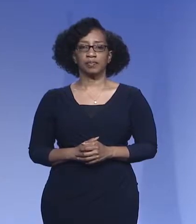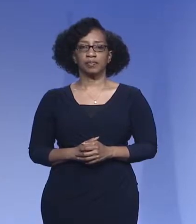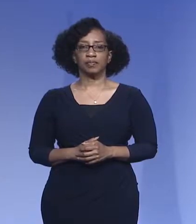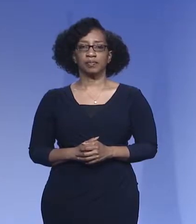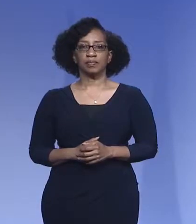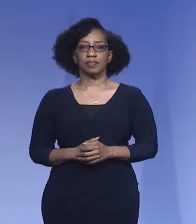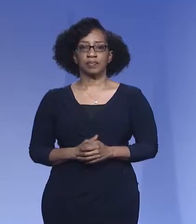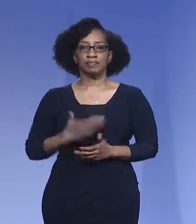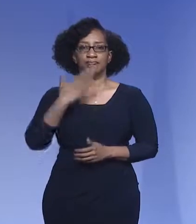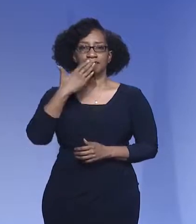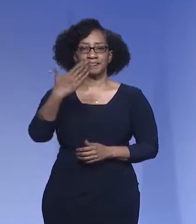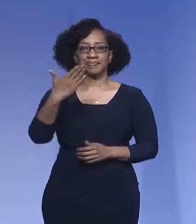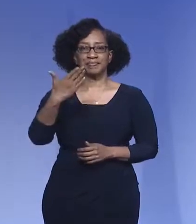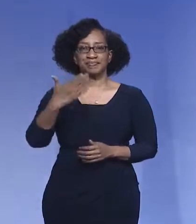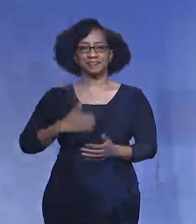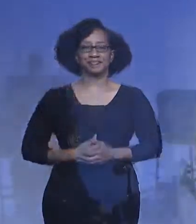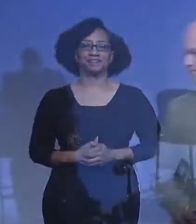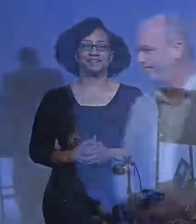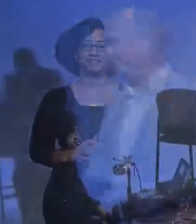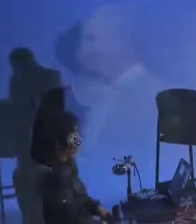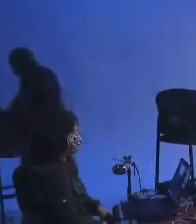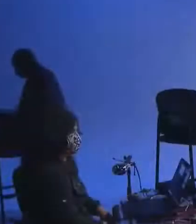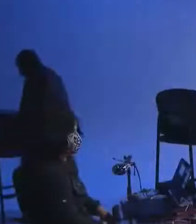Gracias. Thank you.